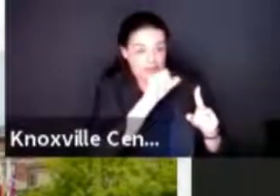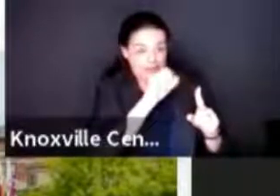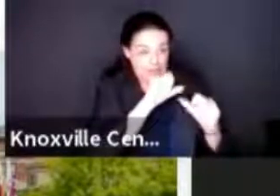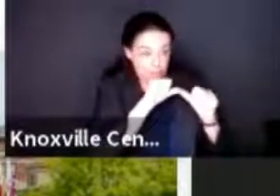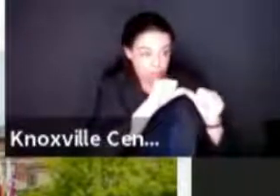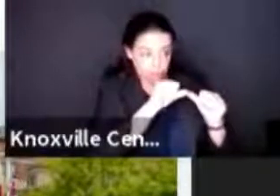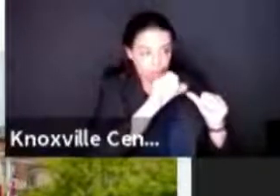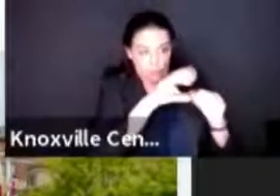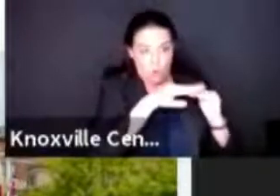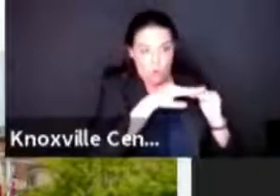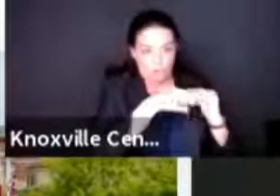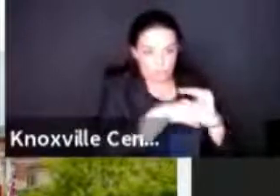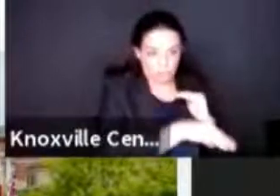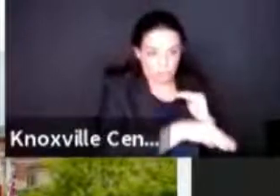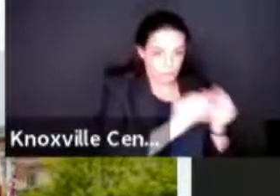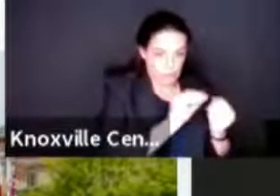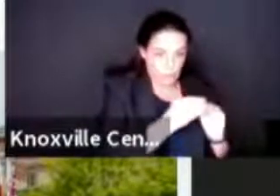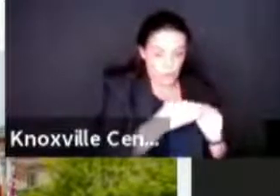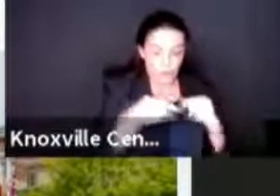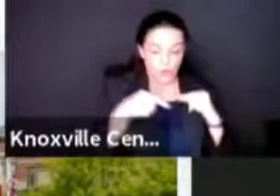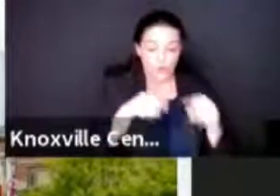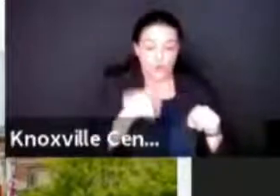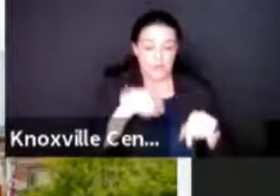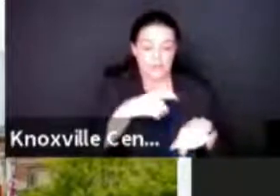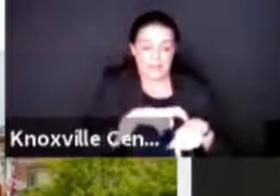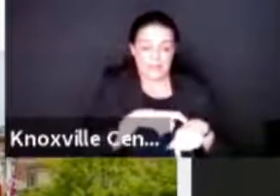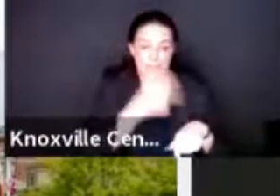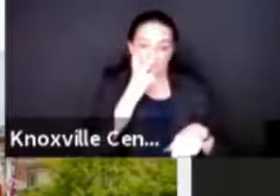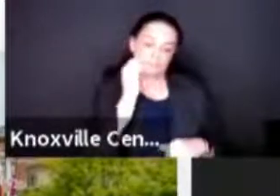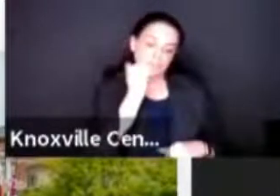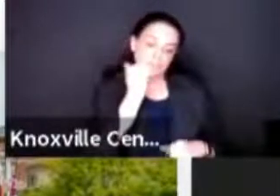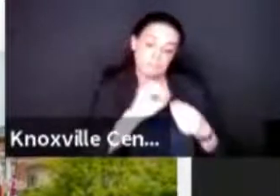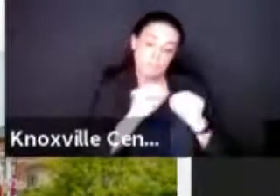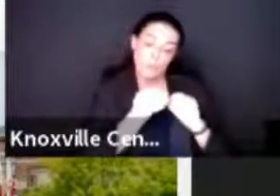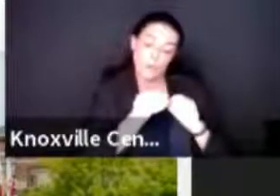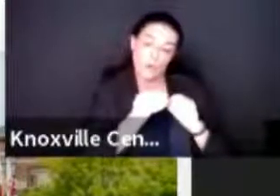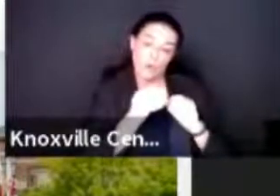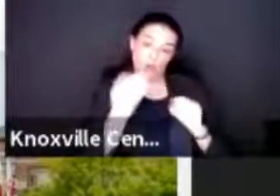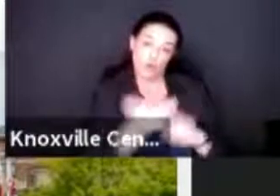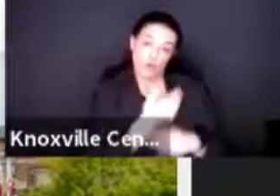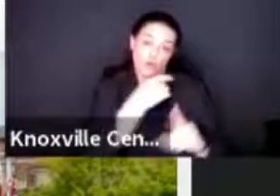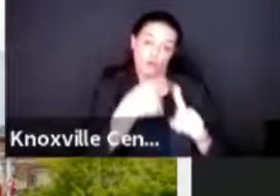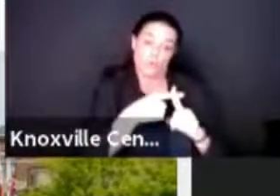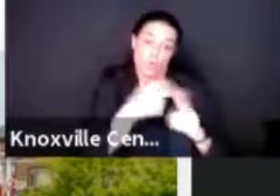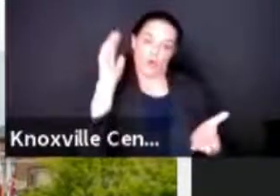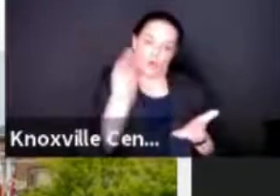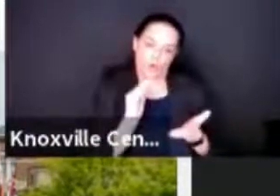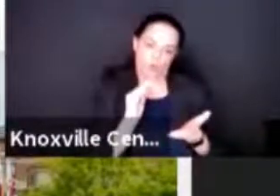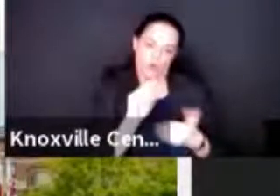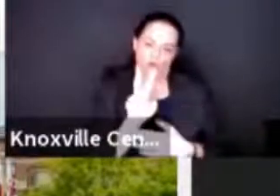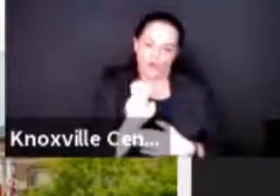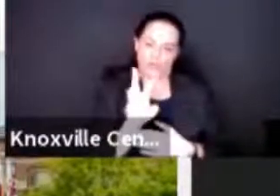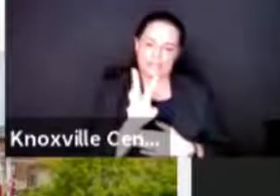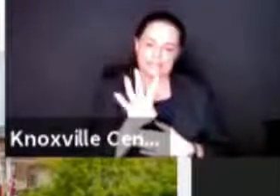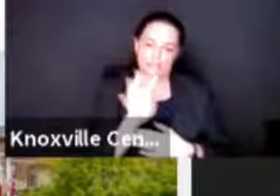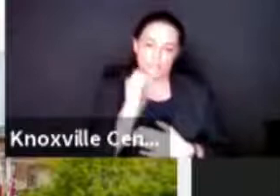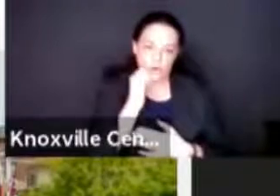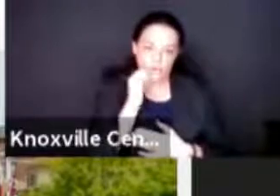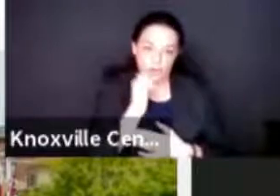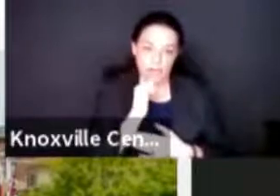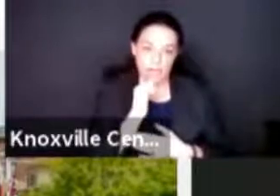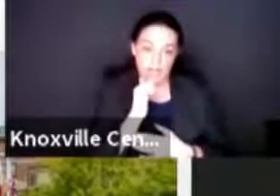days. Over this time period, we saw daily new cases drop to approximately 264 cases per day. That's